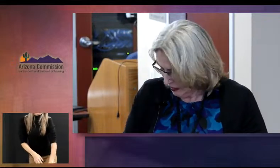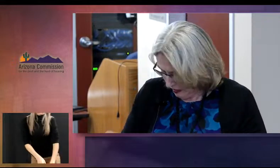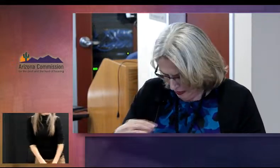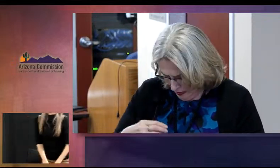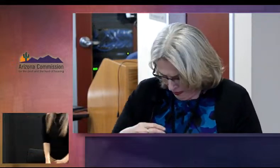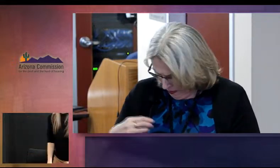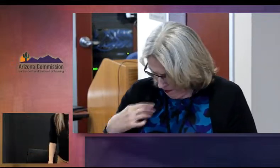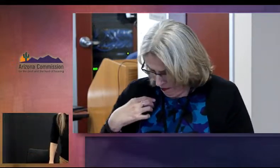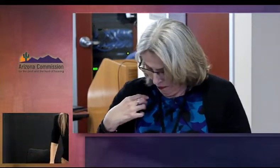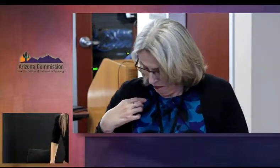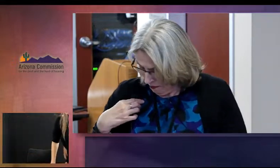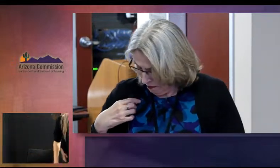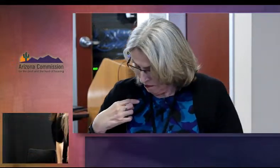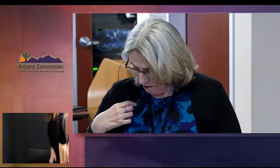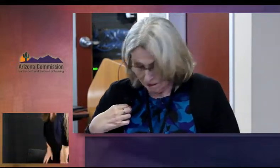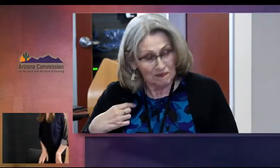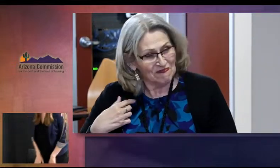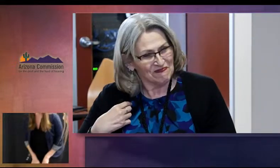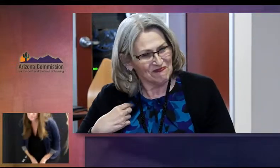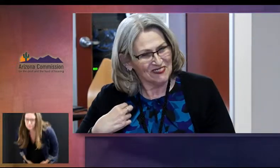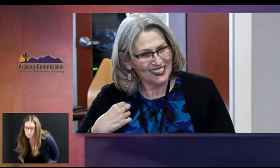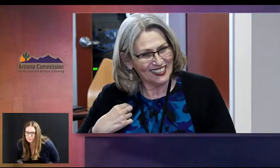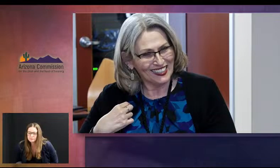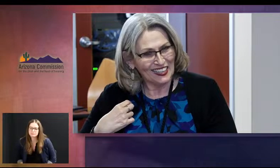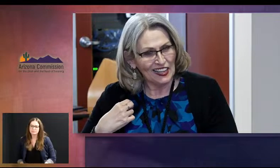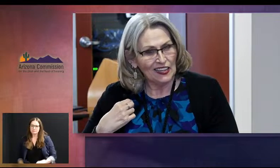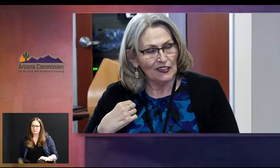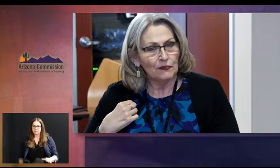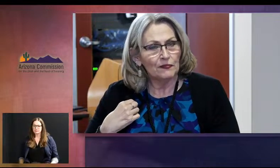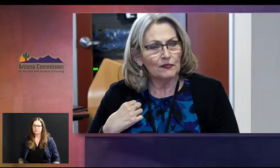This is Commissioner Cienko. Thank you so much, Sue Kay.